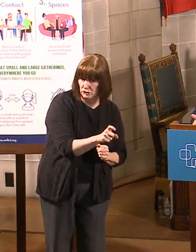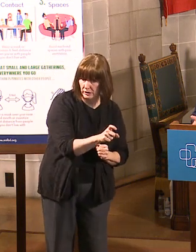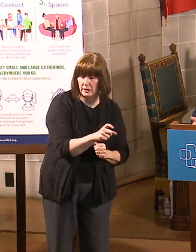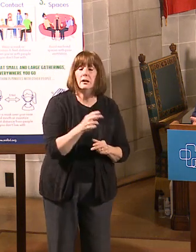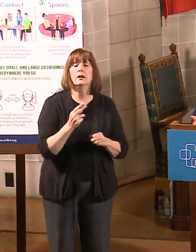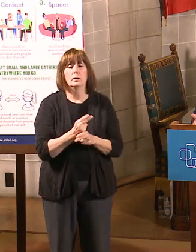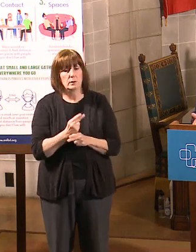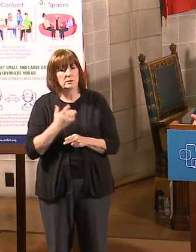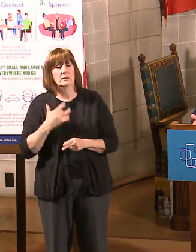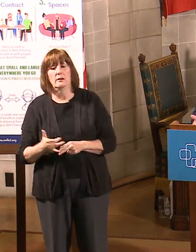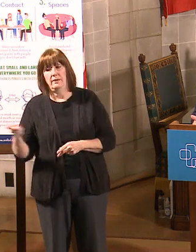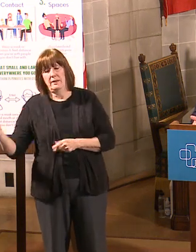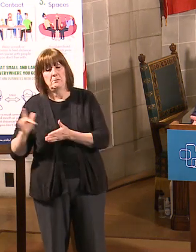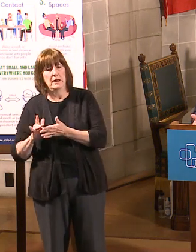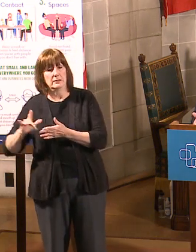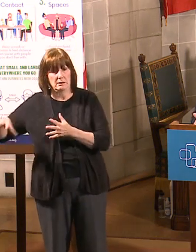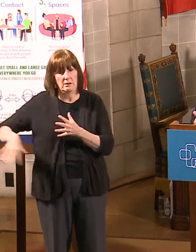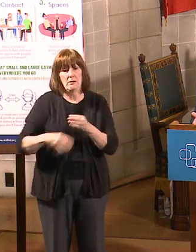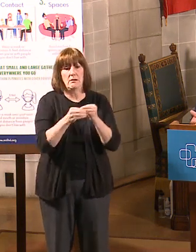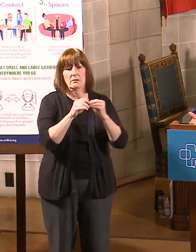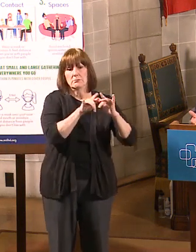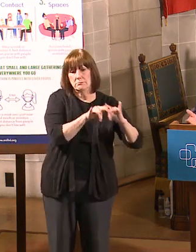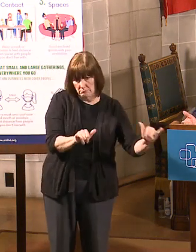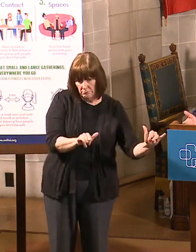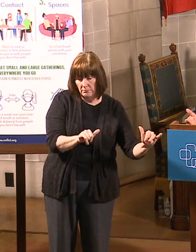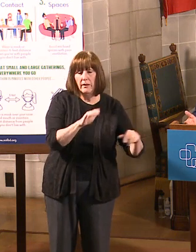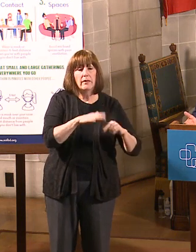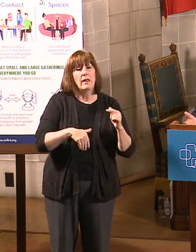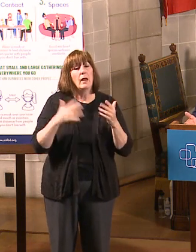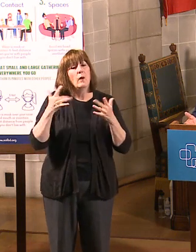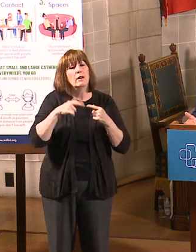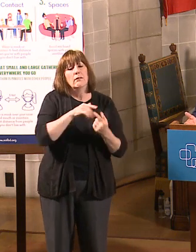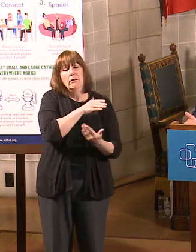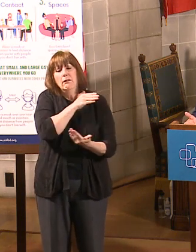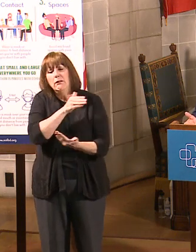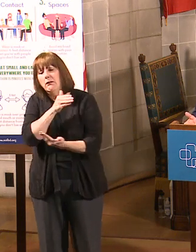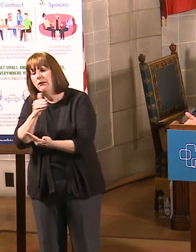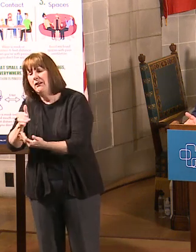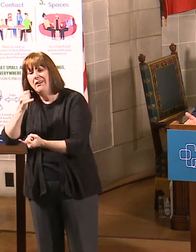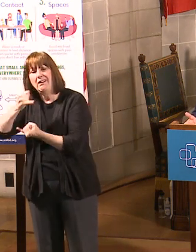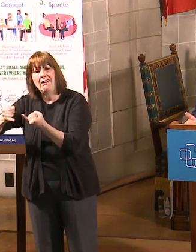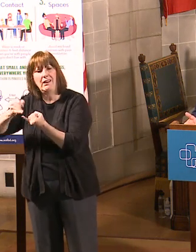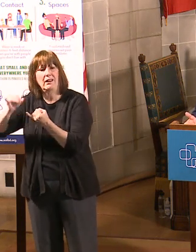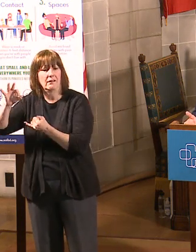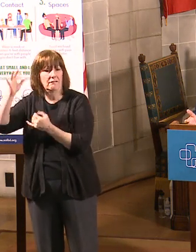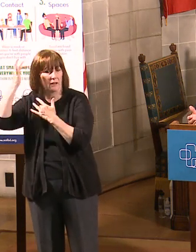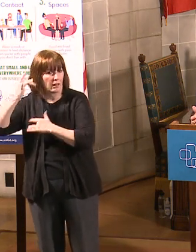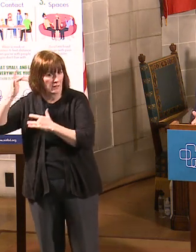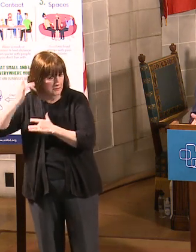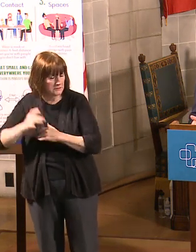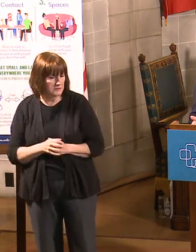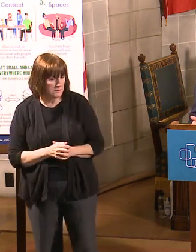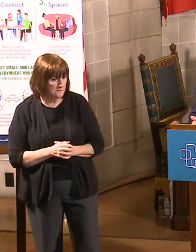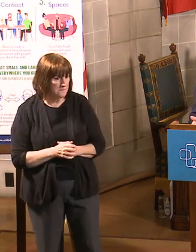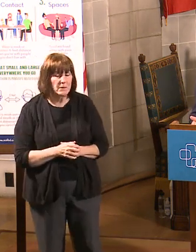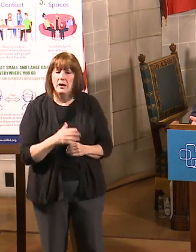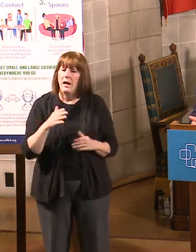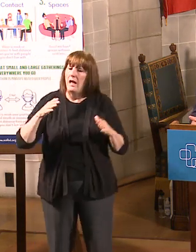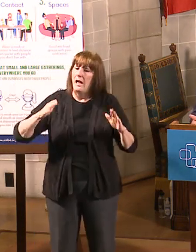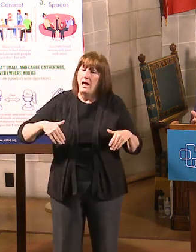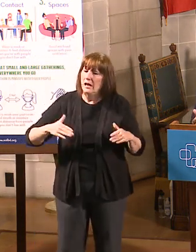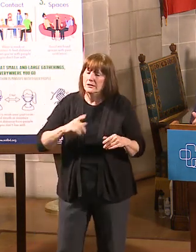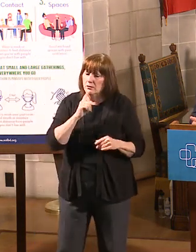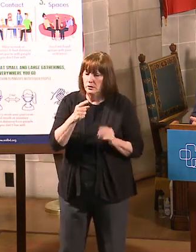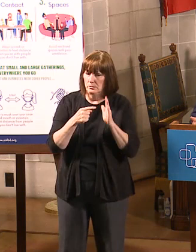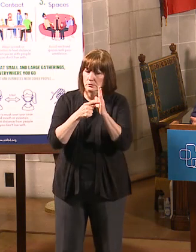is usually started at that time rather than waiting towards the end of the illness. It has not been shown